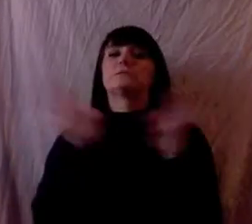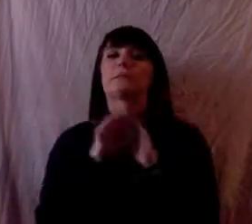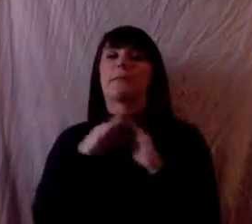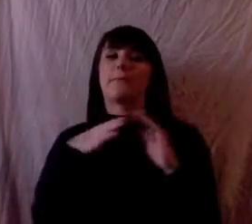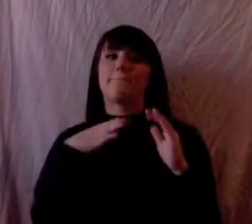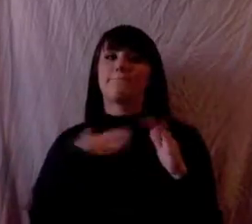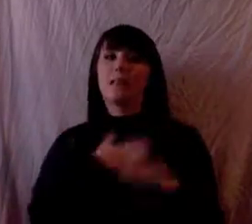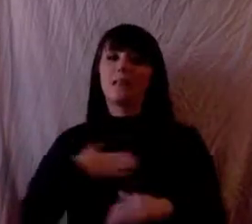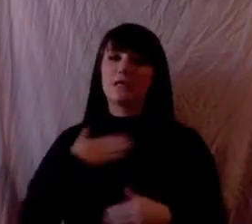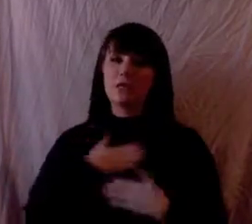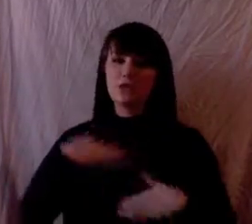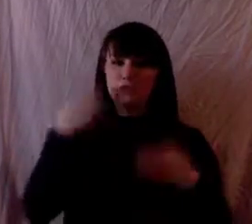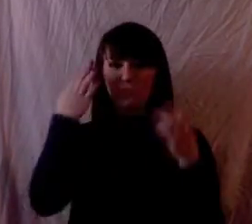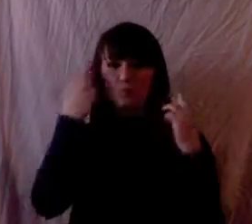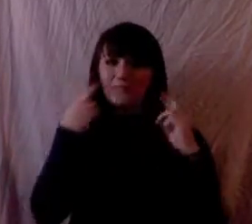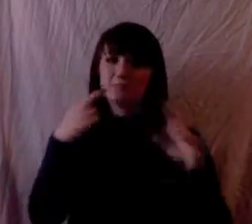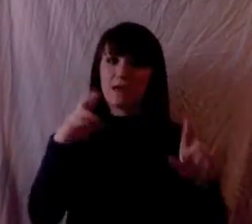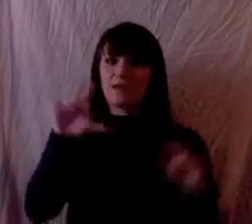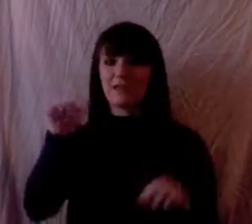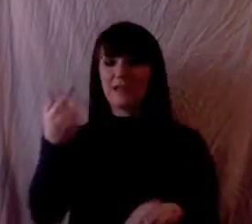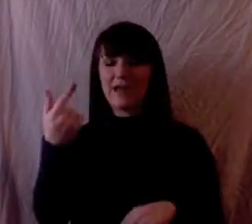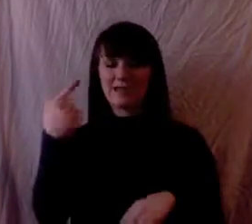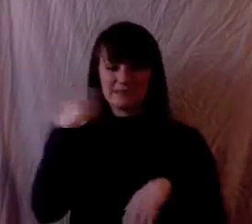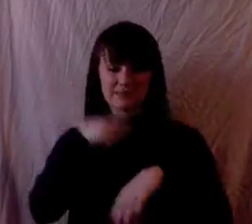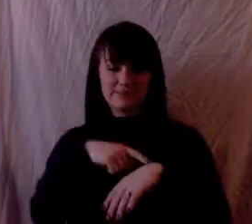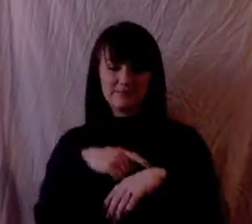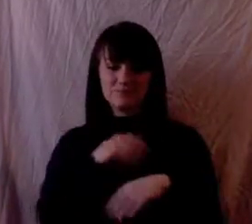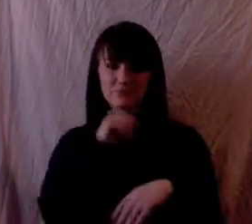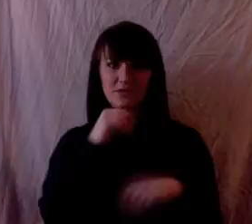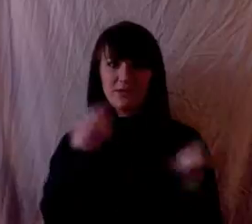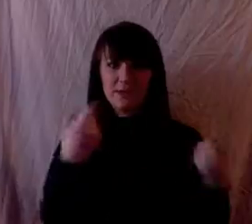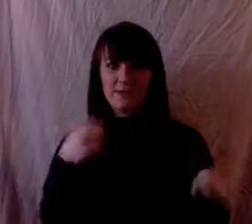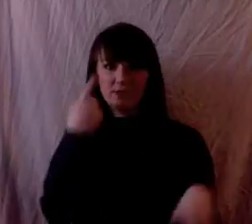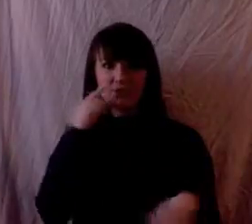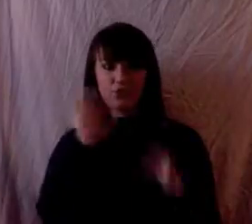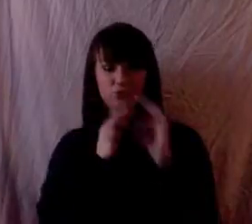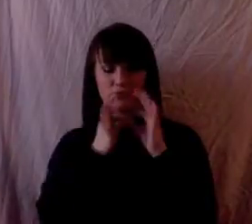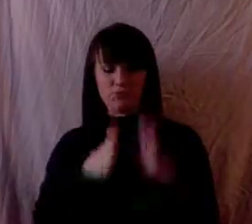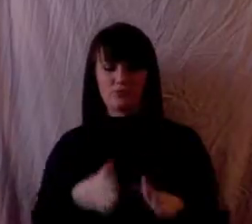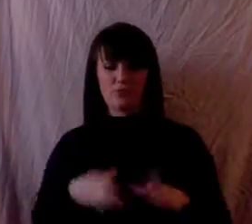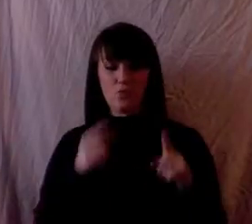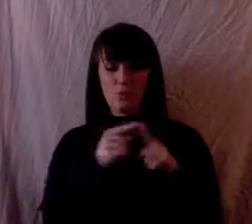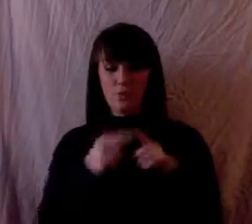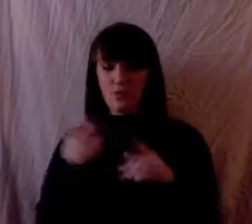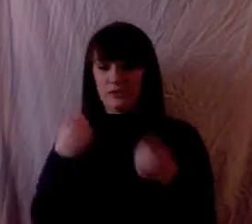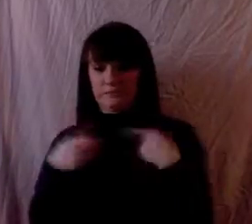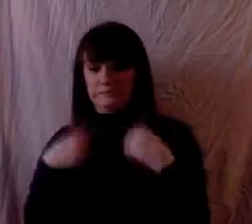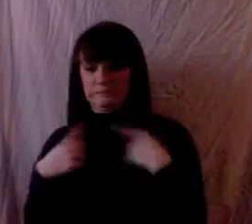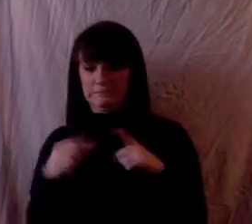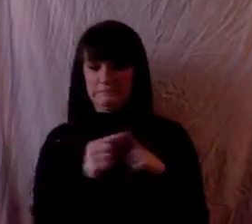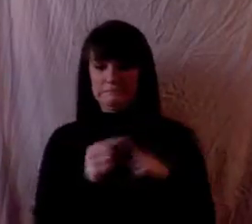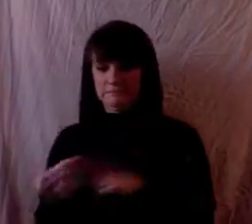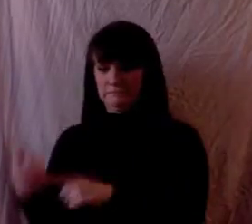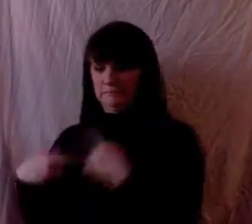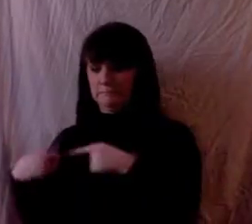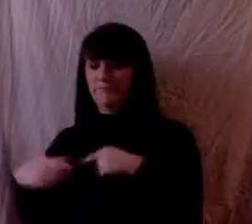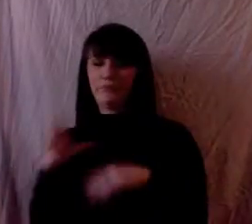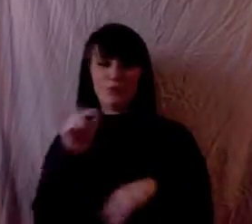not signing every single word as it comes out of the speaker's mouth. They're working from a conceptual framework, and they're trying to understand